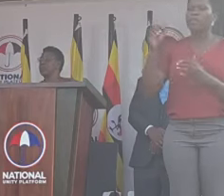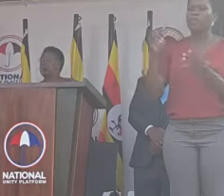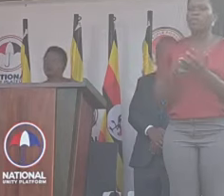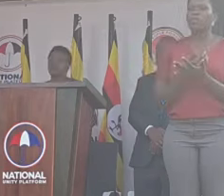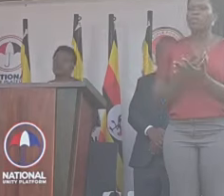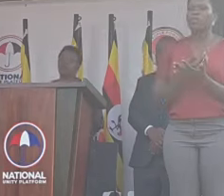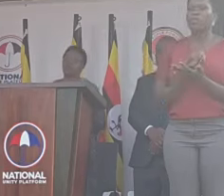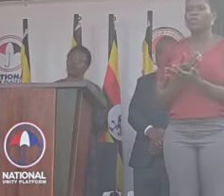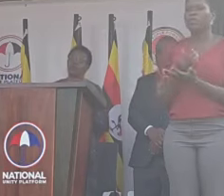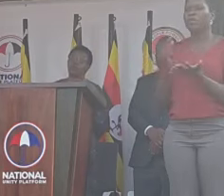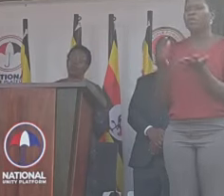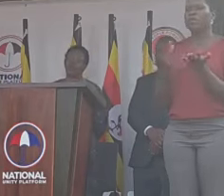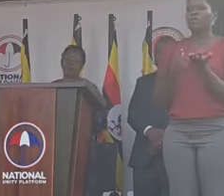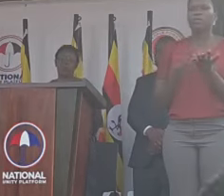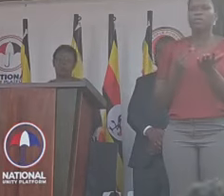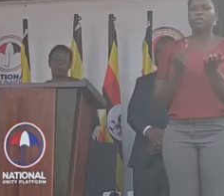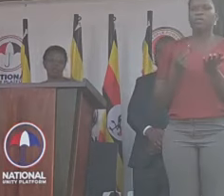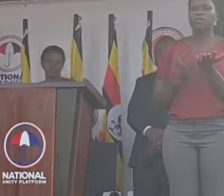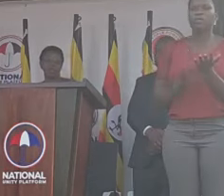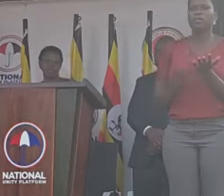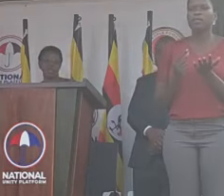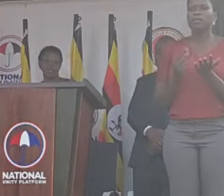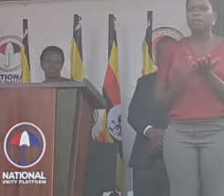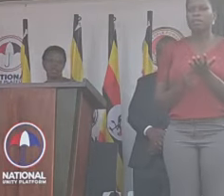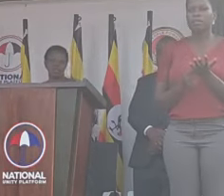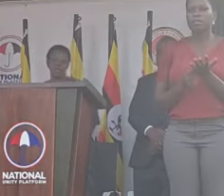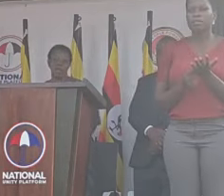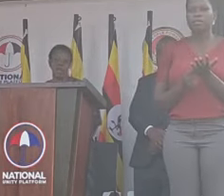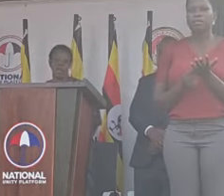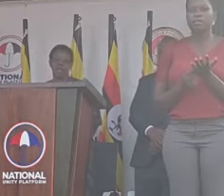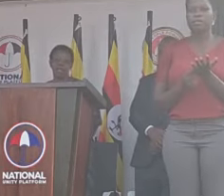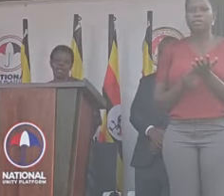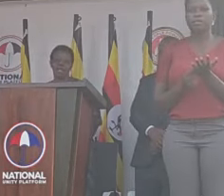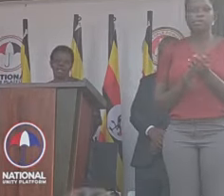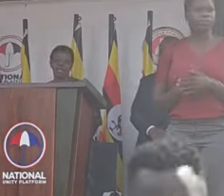the new Uganda.